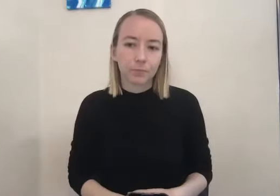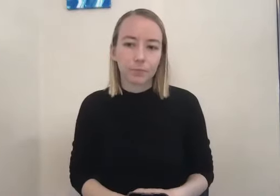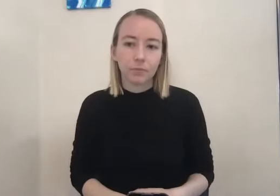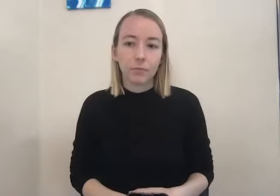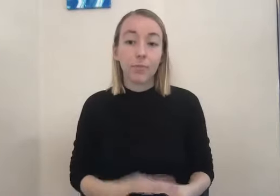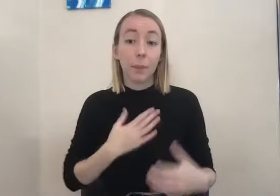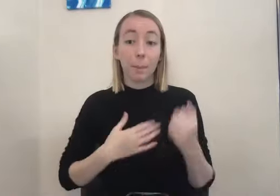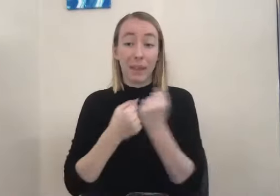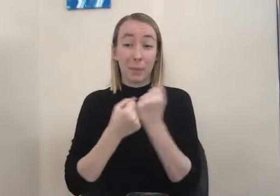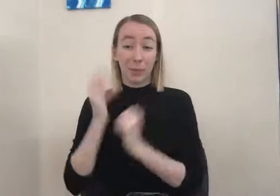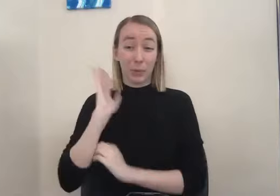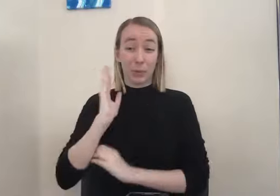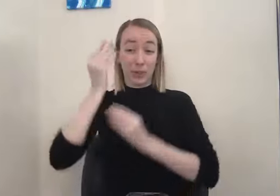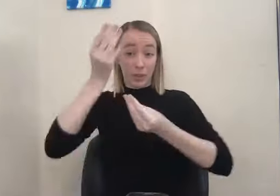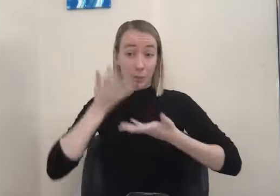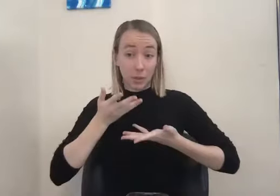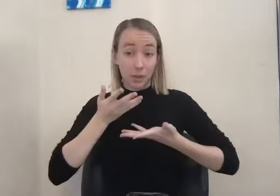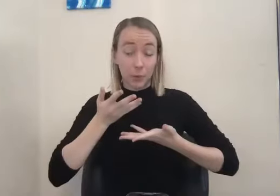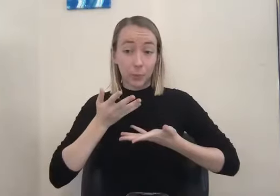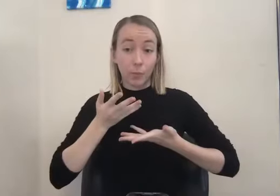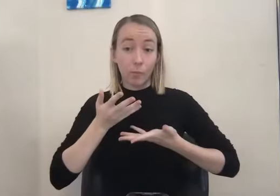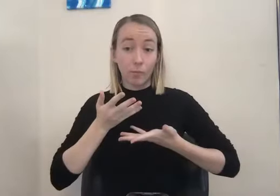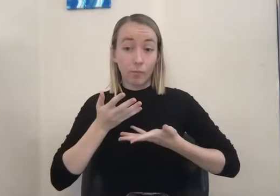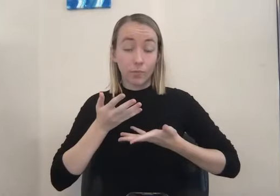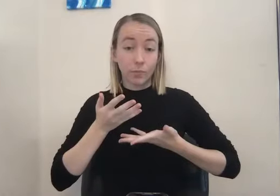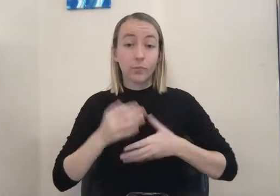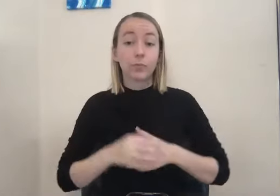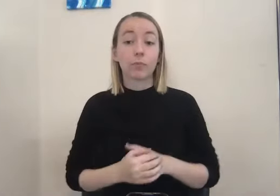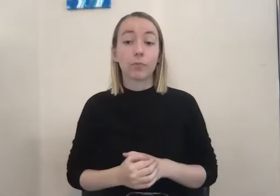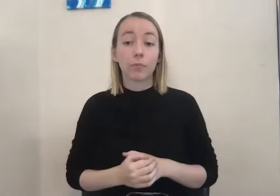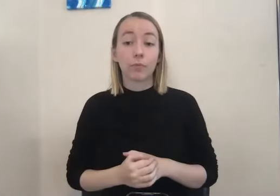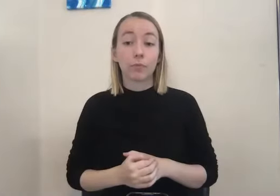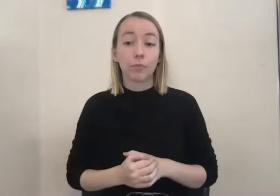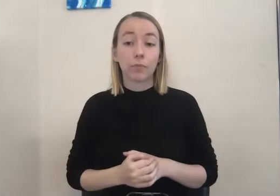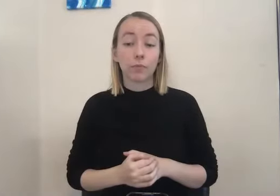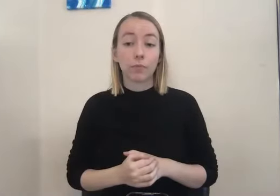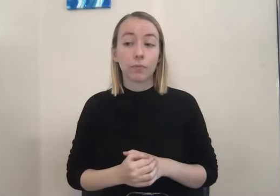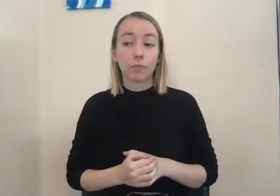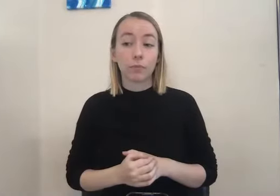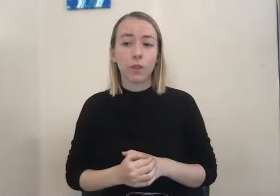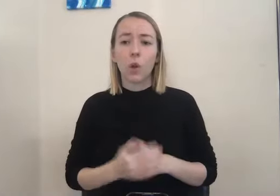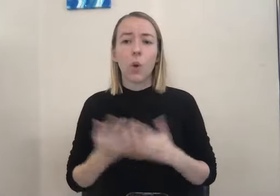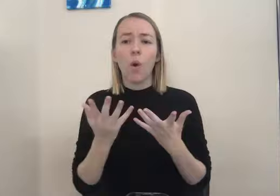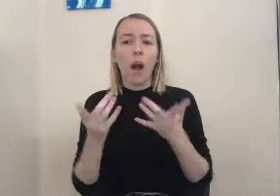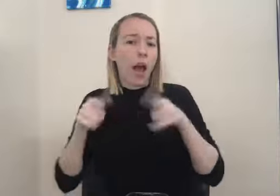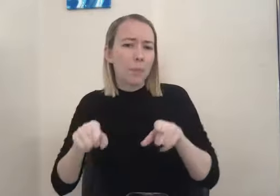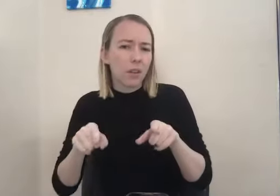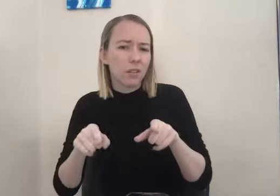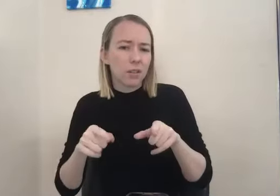absolutely right. And I had to look at what kicked them all off for me. And I had to look at the fact that I was a work in progress.